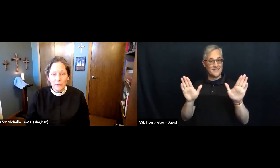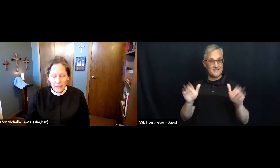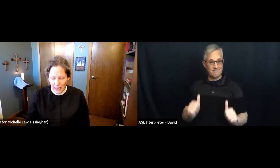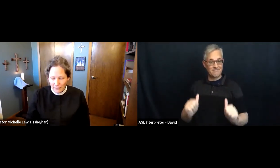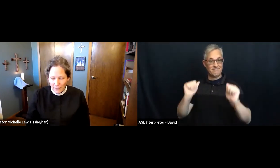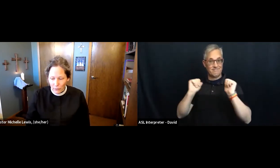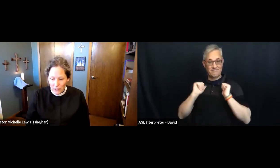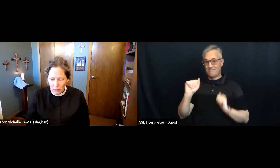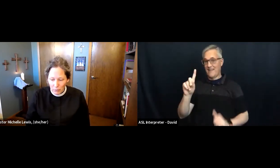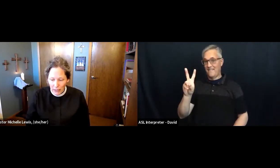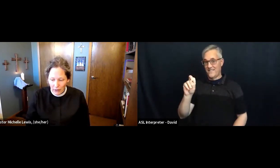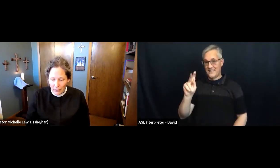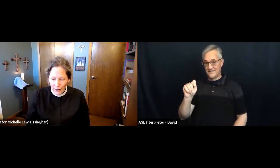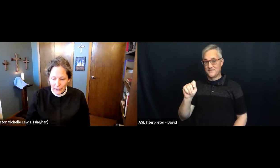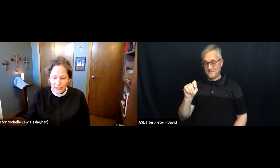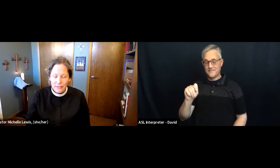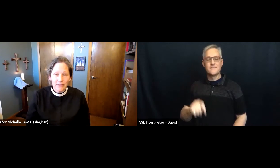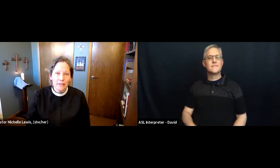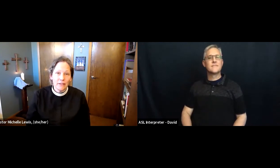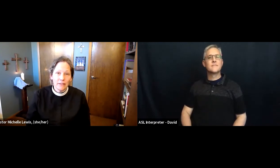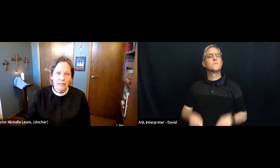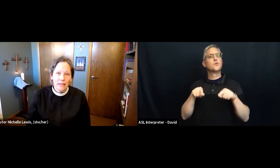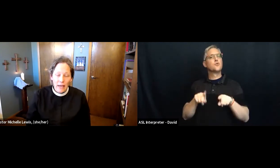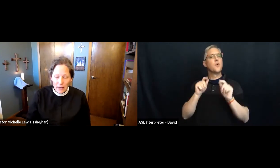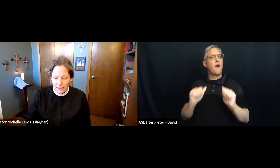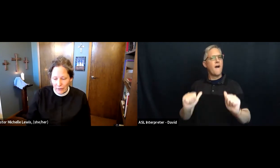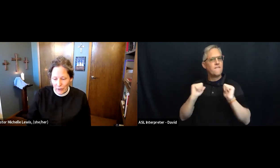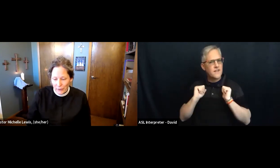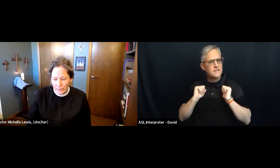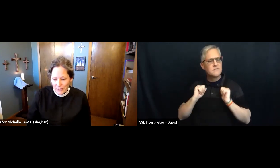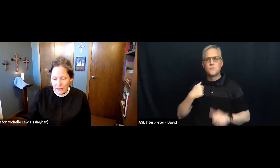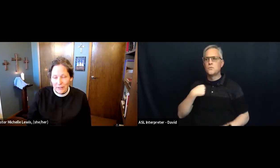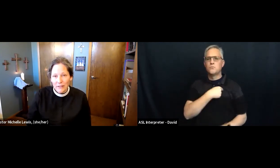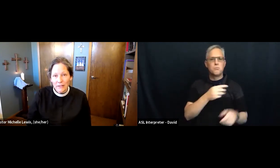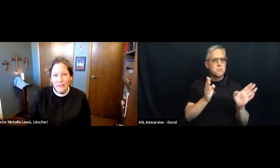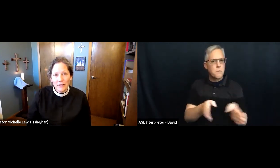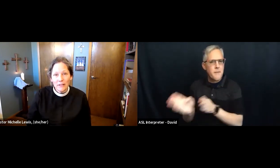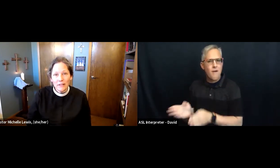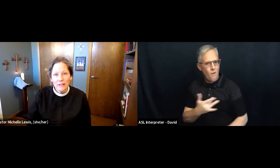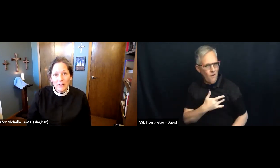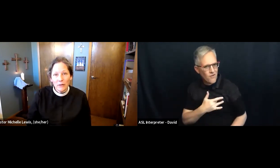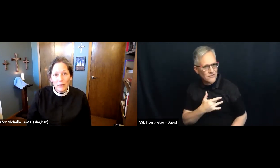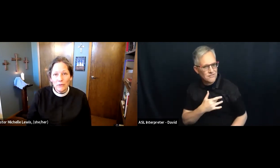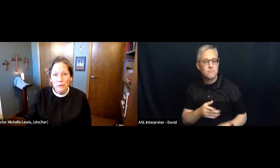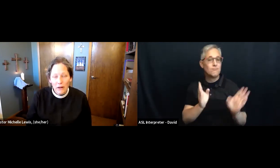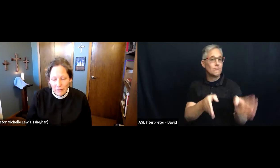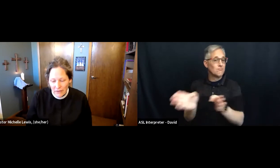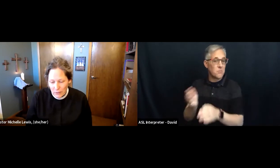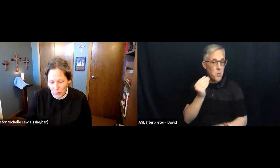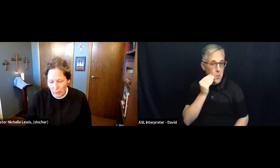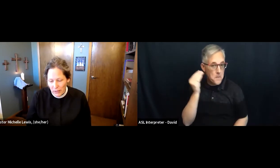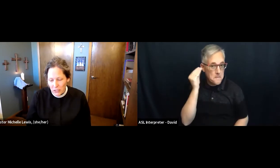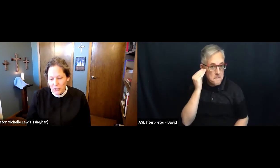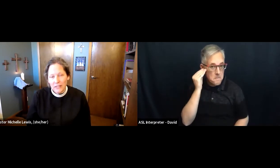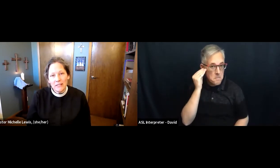And during Advent, we prepare our hearts and our homes. We do all